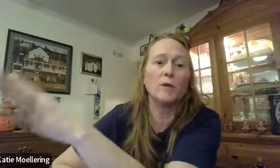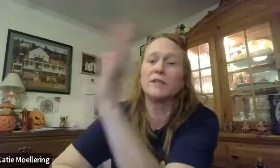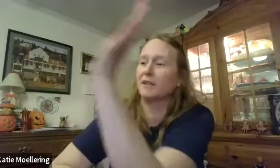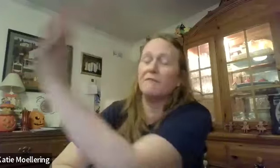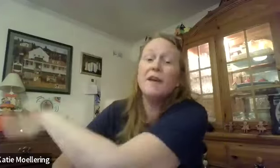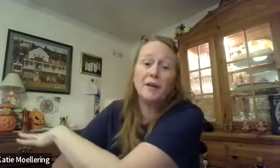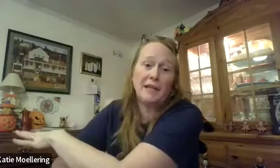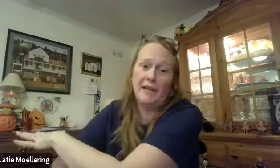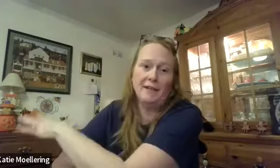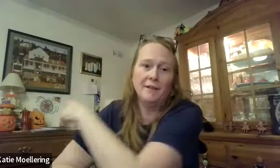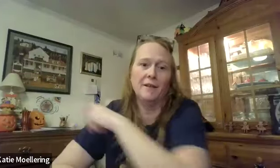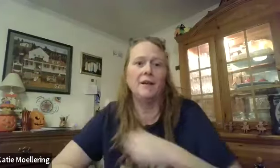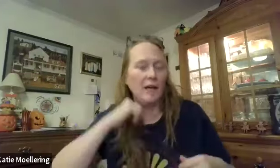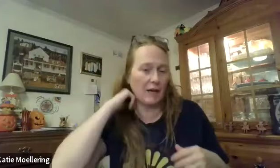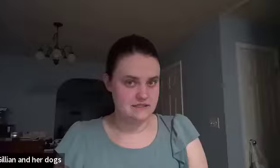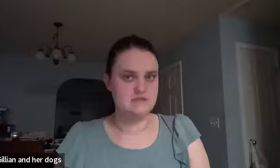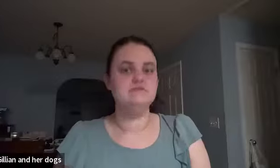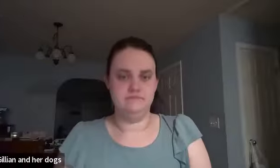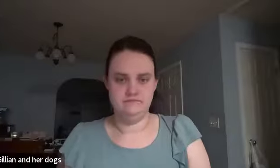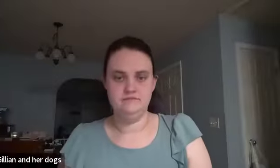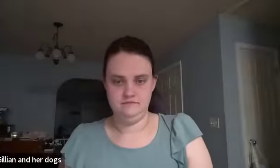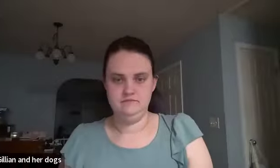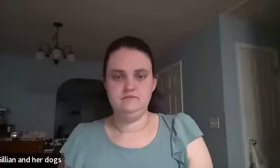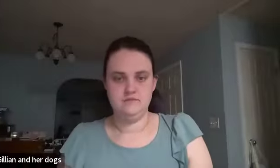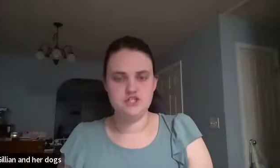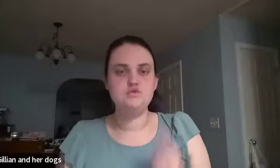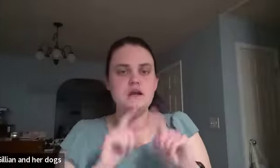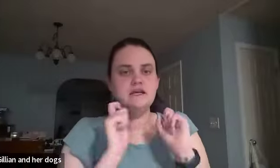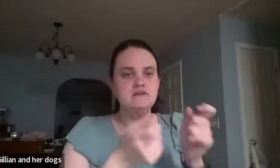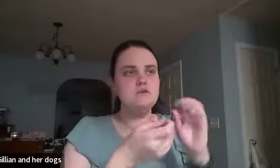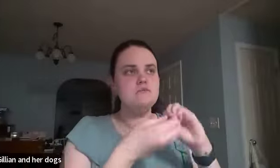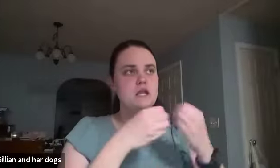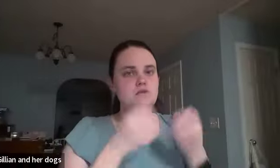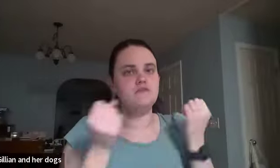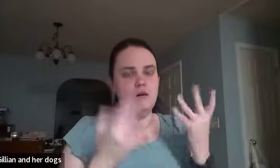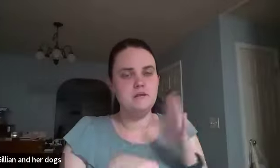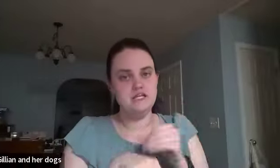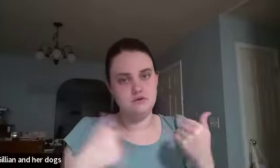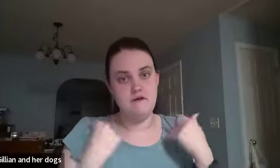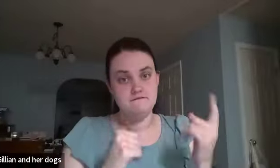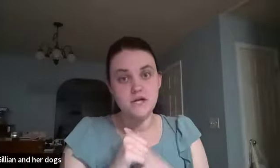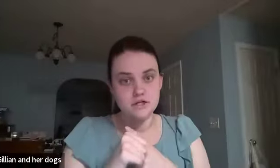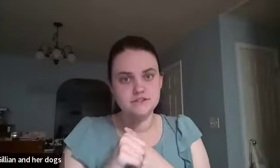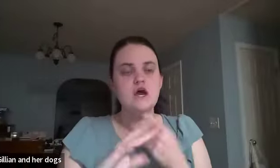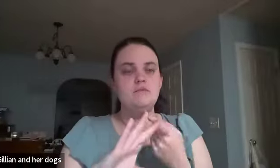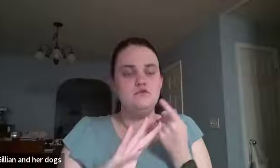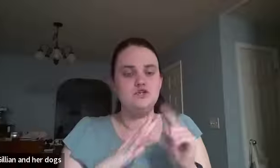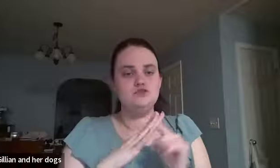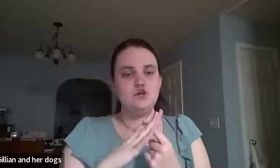horse is at the very end after Yes. yeah, yeah, okay. Because you want to give them the number of how many pets you have first before you